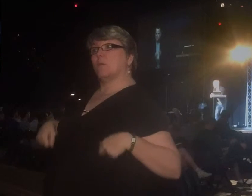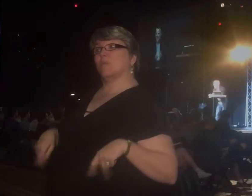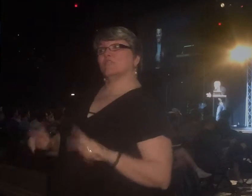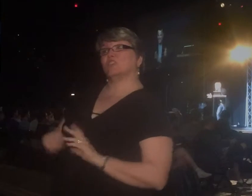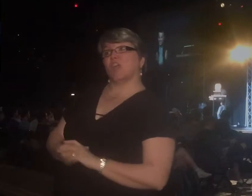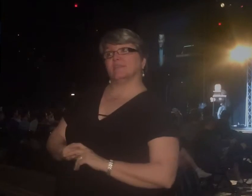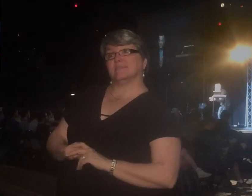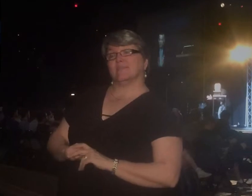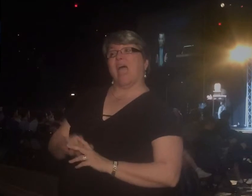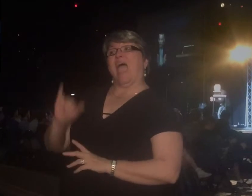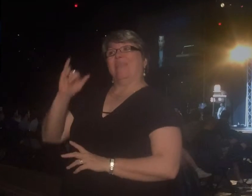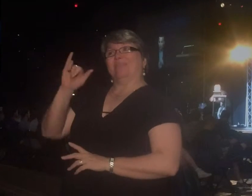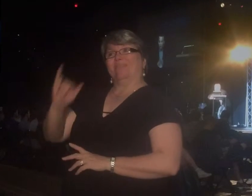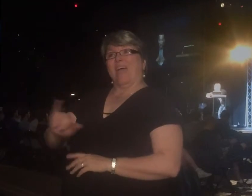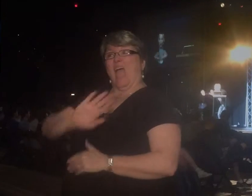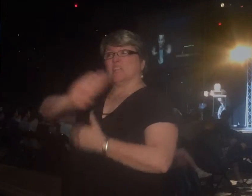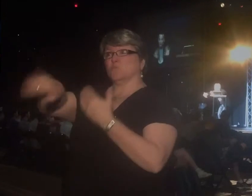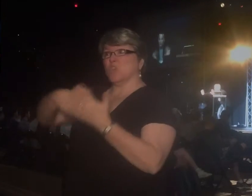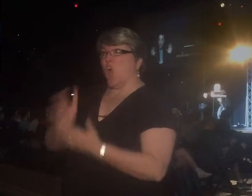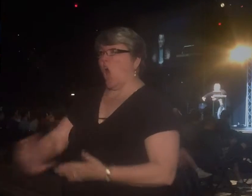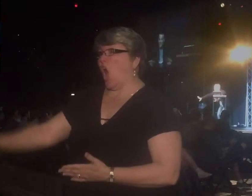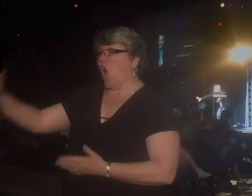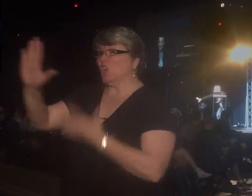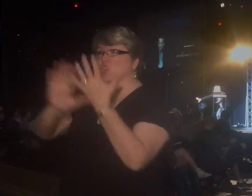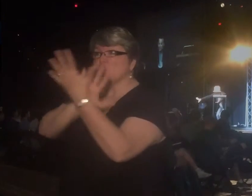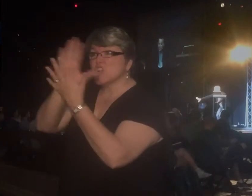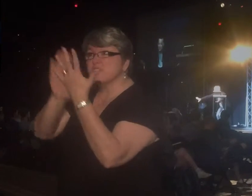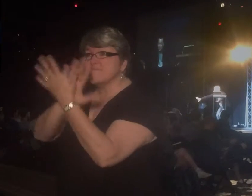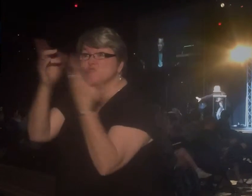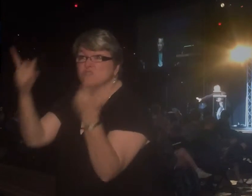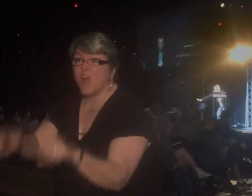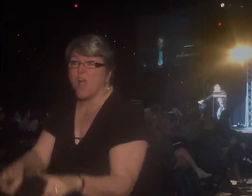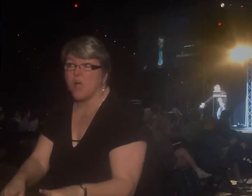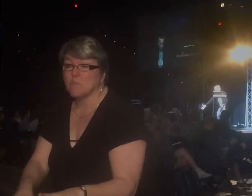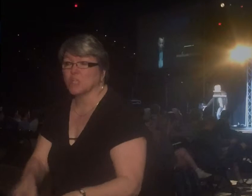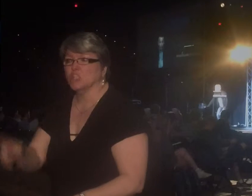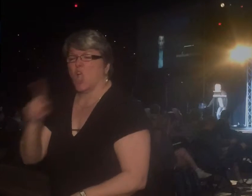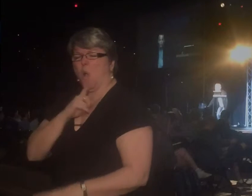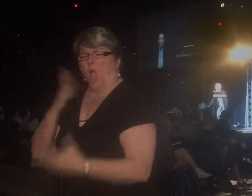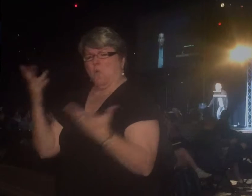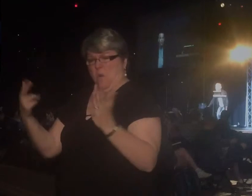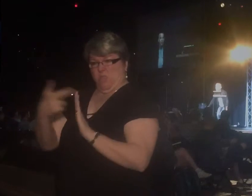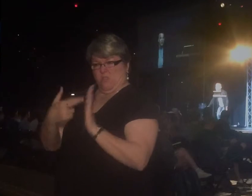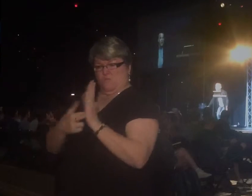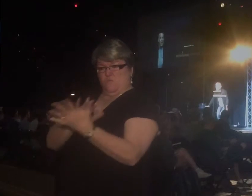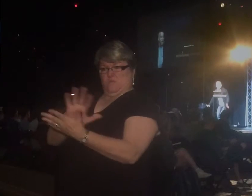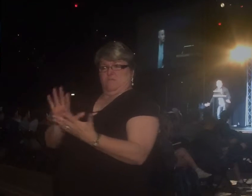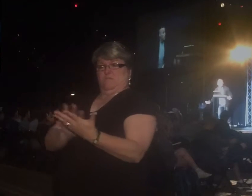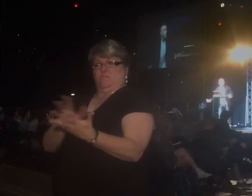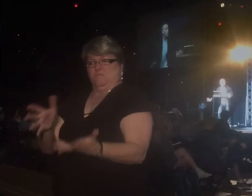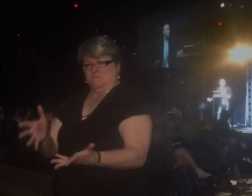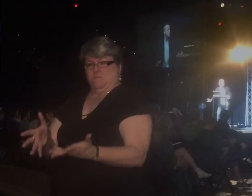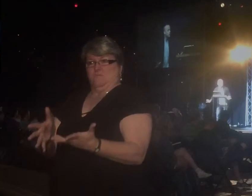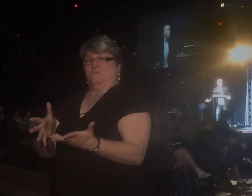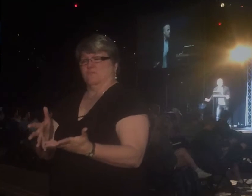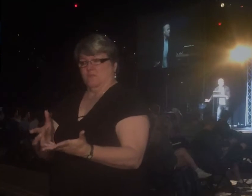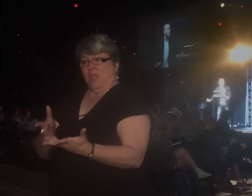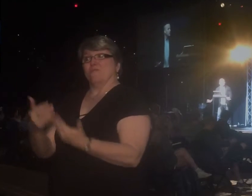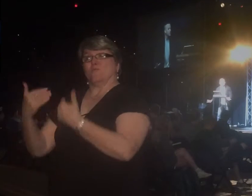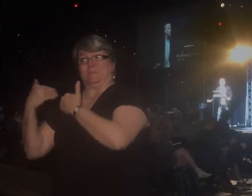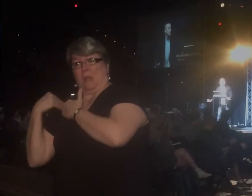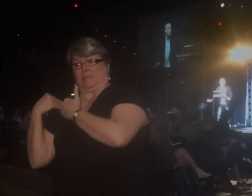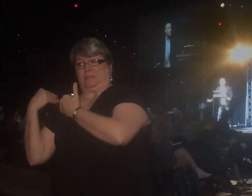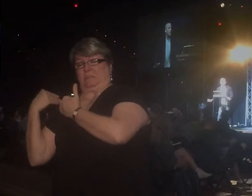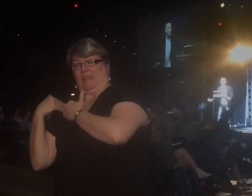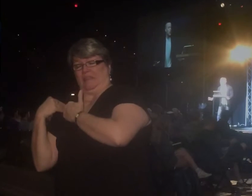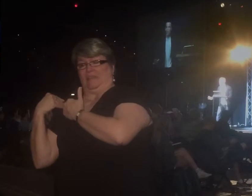me certain privileges. And this is where all of your confusion lies. Because you go, what are the rules here? And you bump